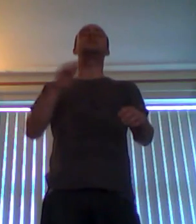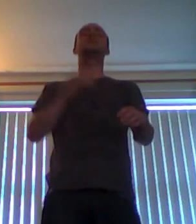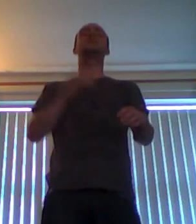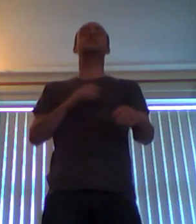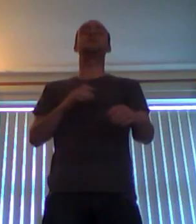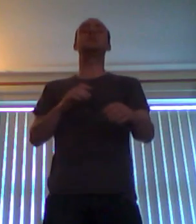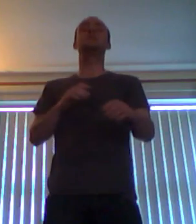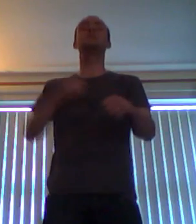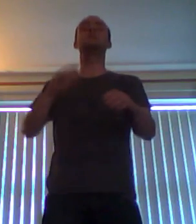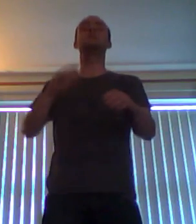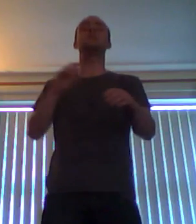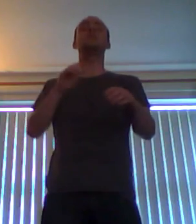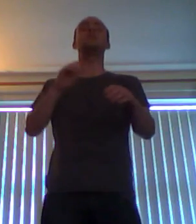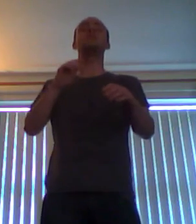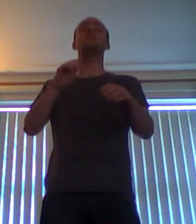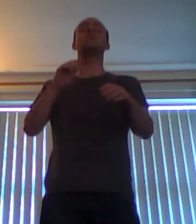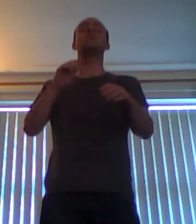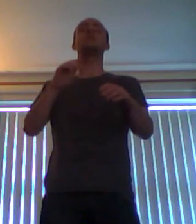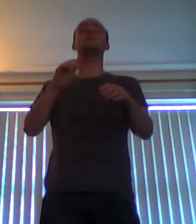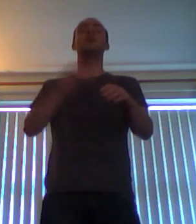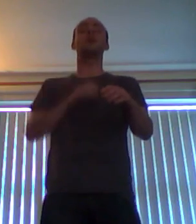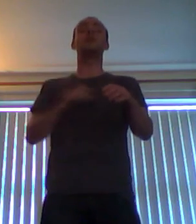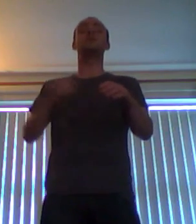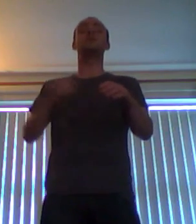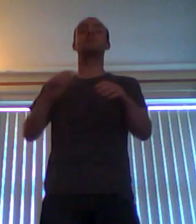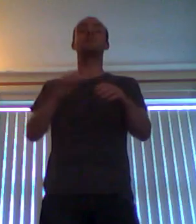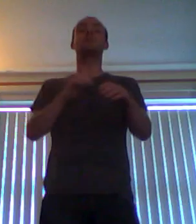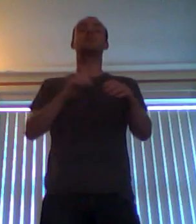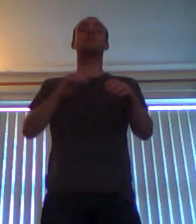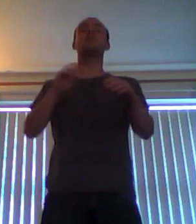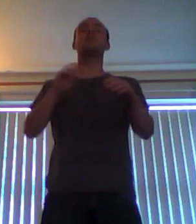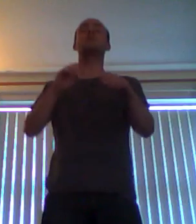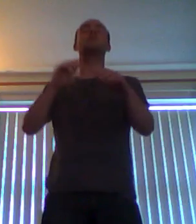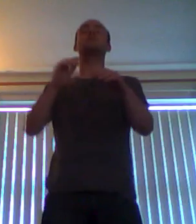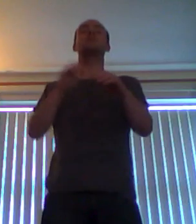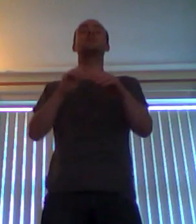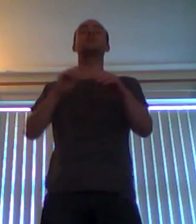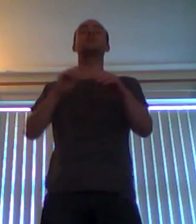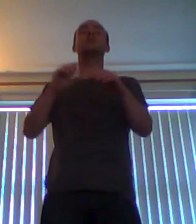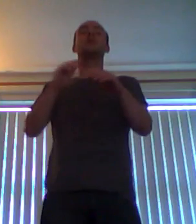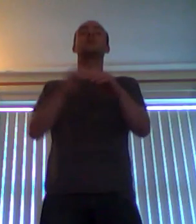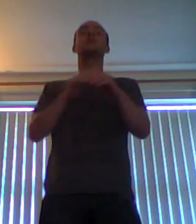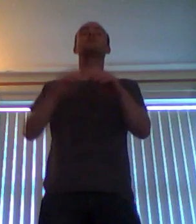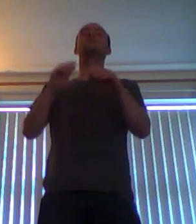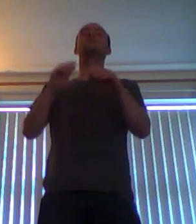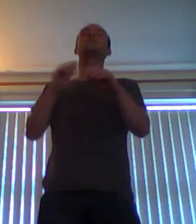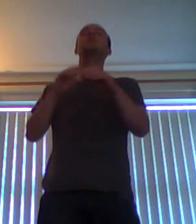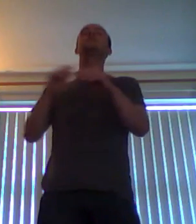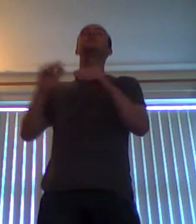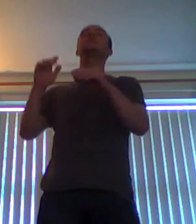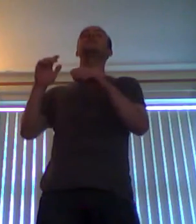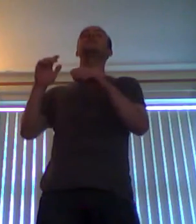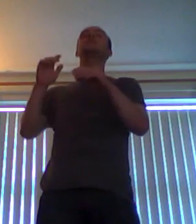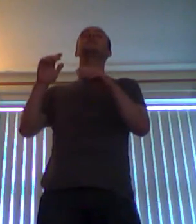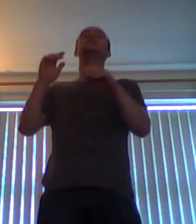emptiness, the peace is gone, and let the puzzle undone. That's the way it